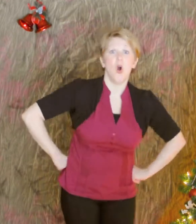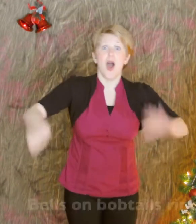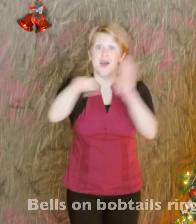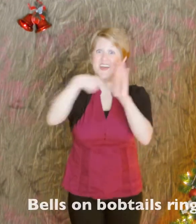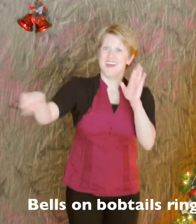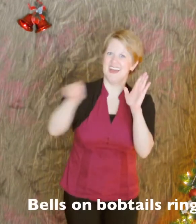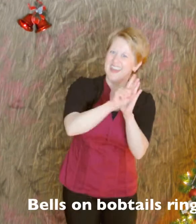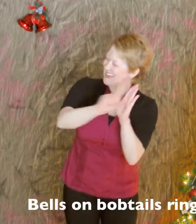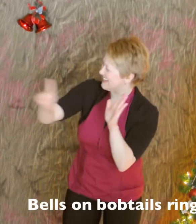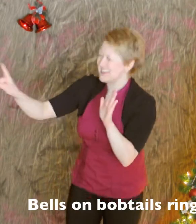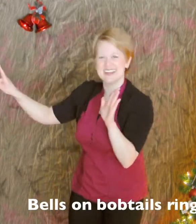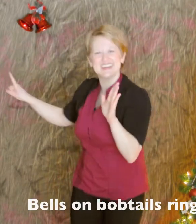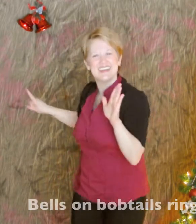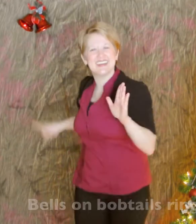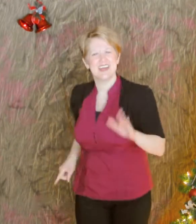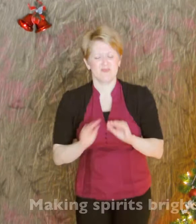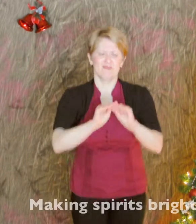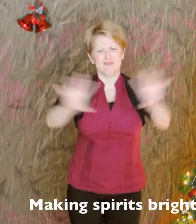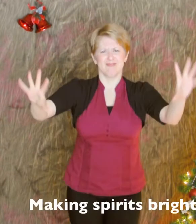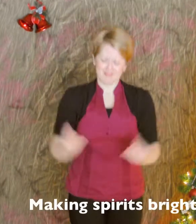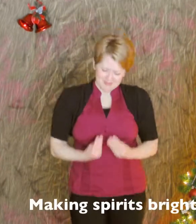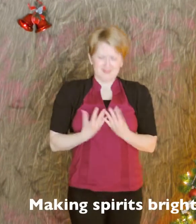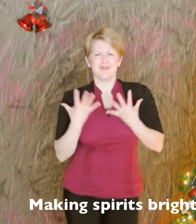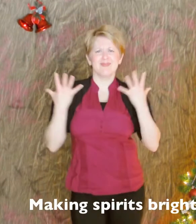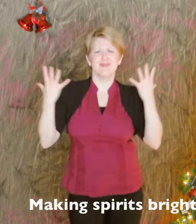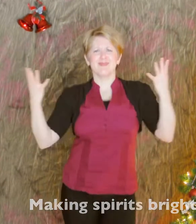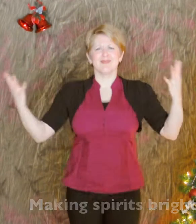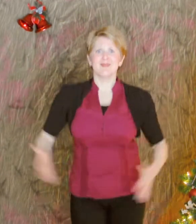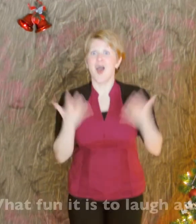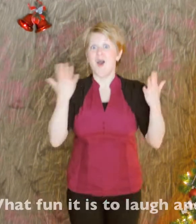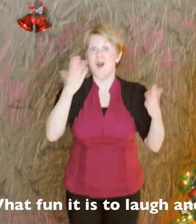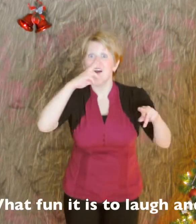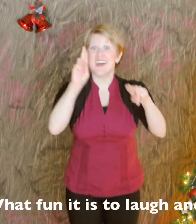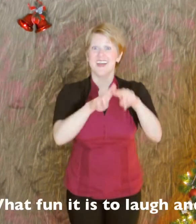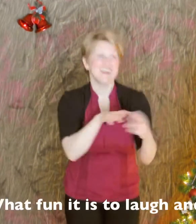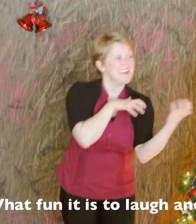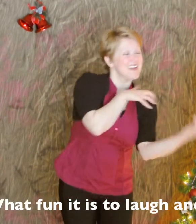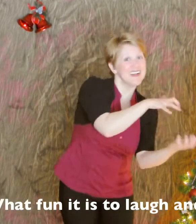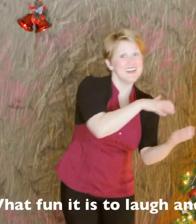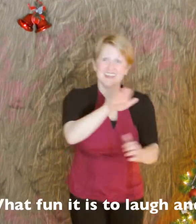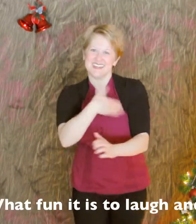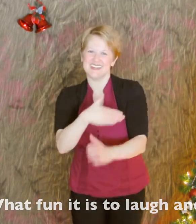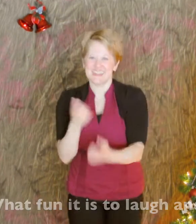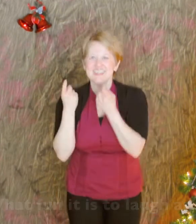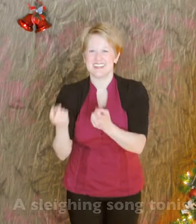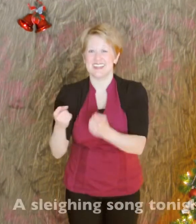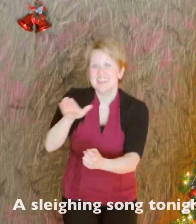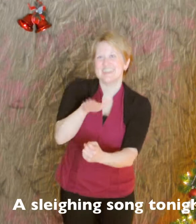Bells on bobtails ring, making spirits bright What fun it is to ride in a one open sleigh